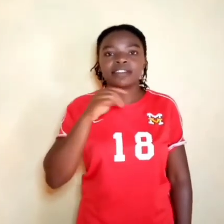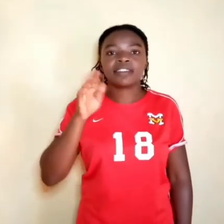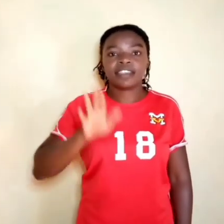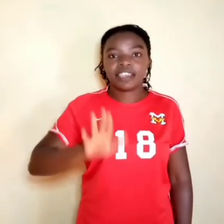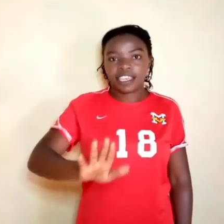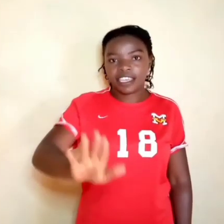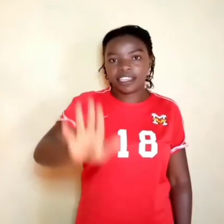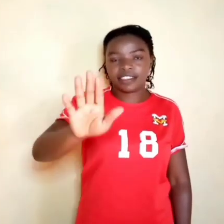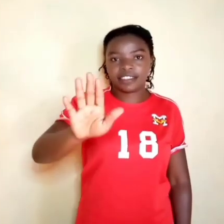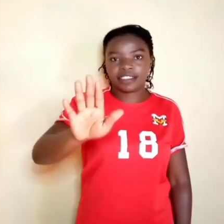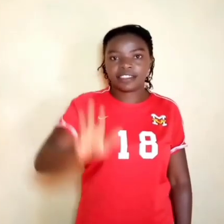his,